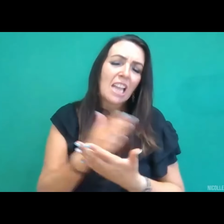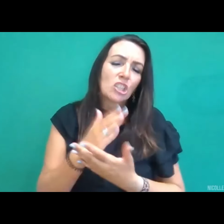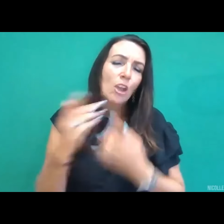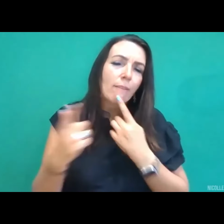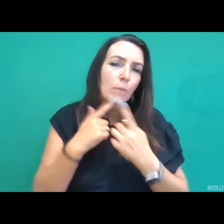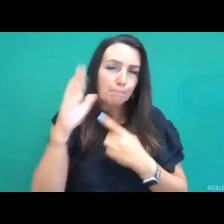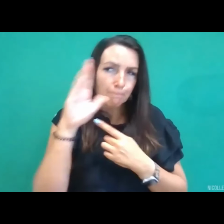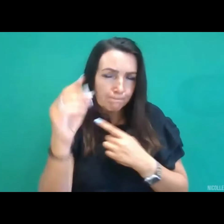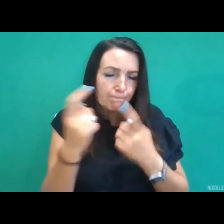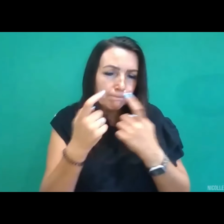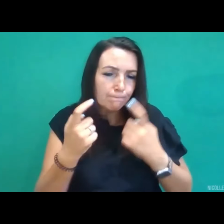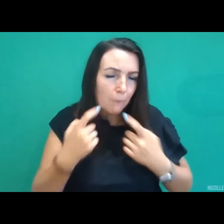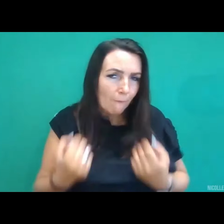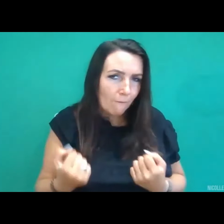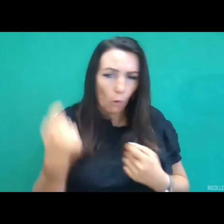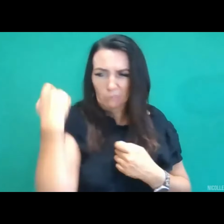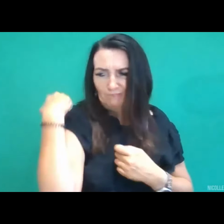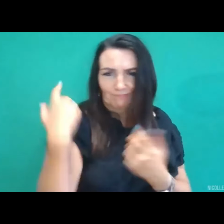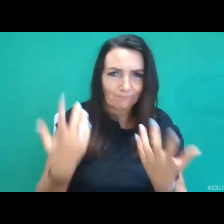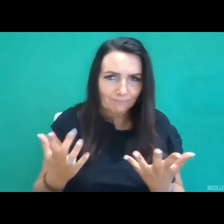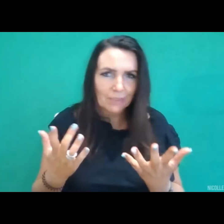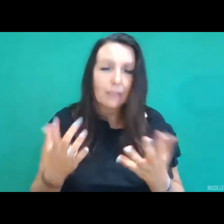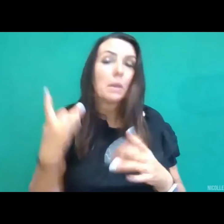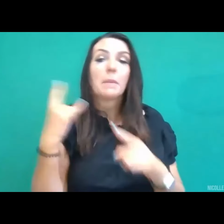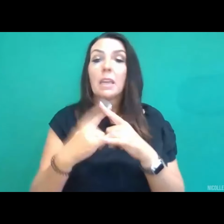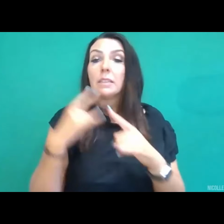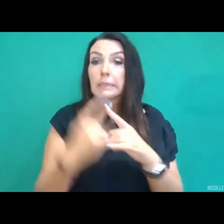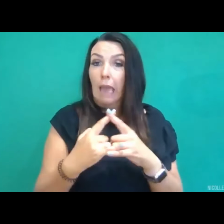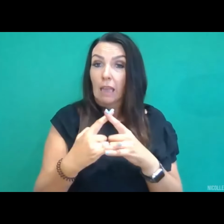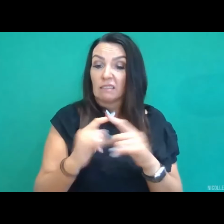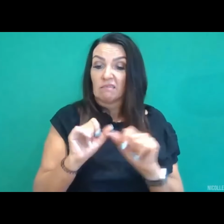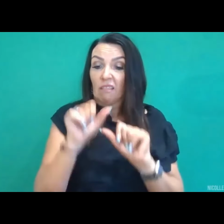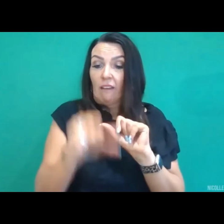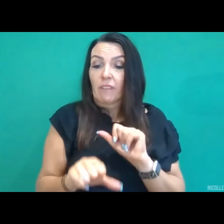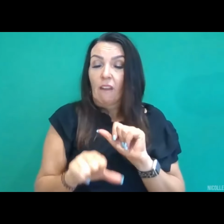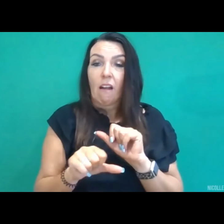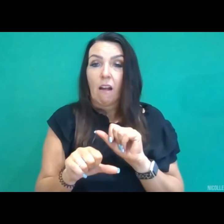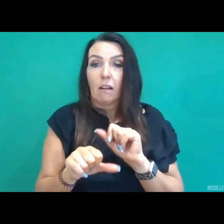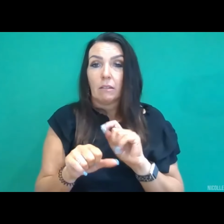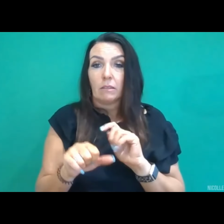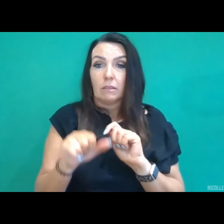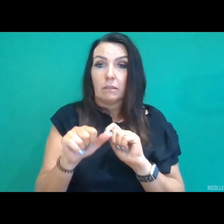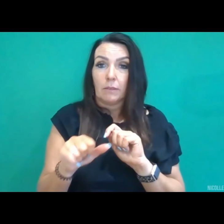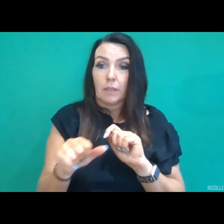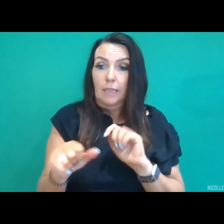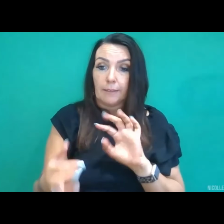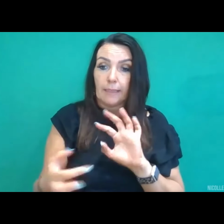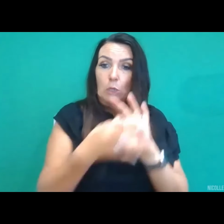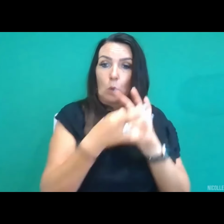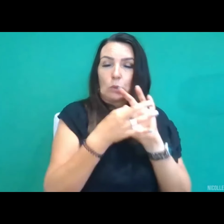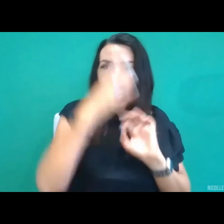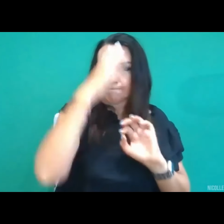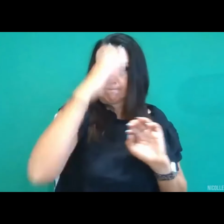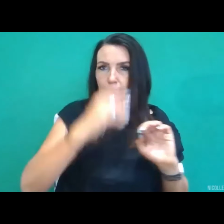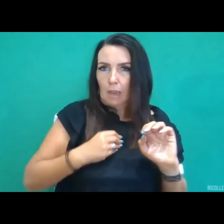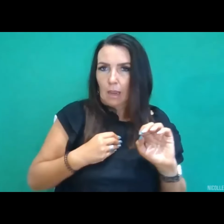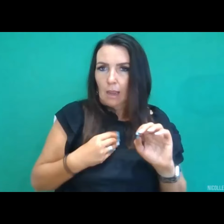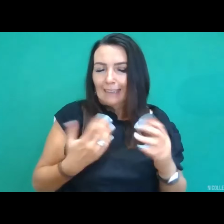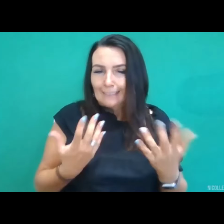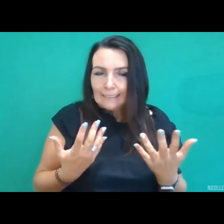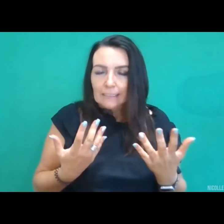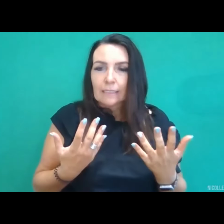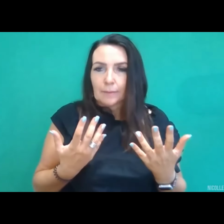It's about if you've had sex with someone and that person contacts you and tells you that you know, they've